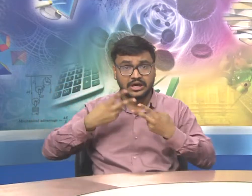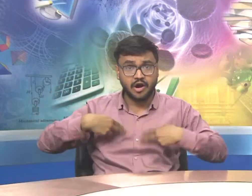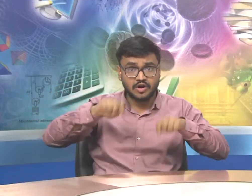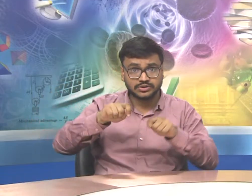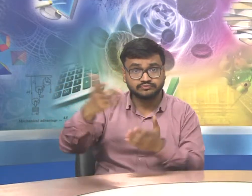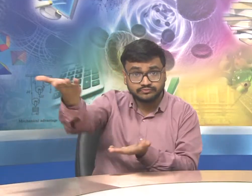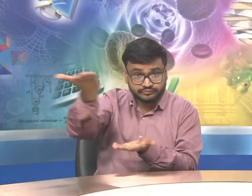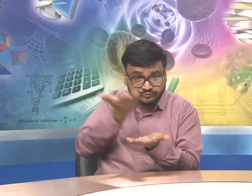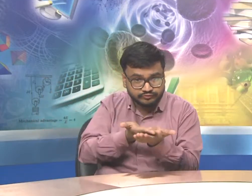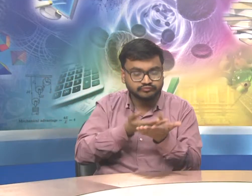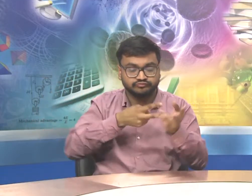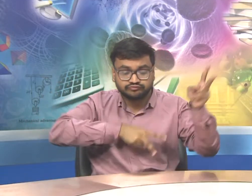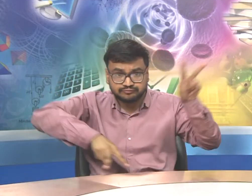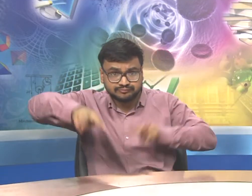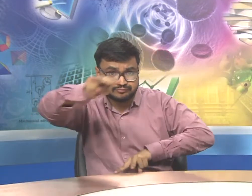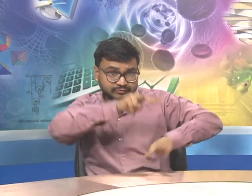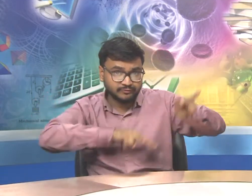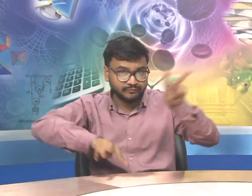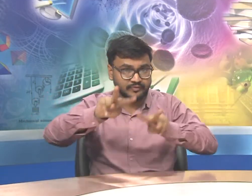validity is challenged.